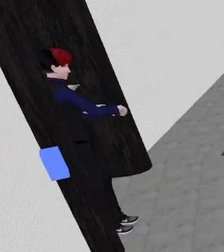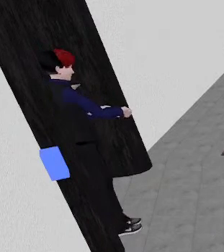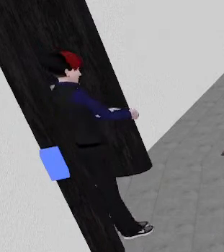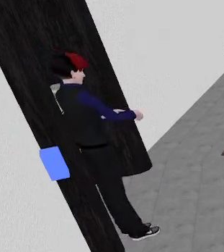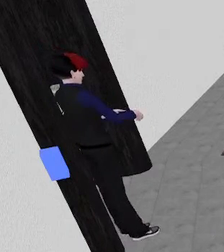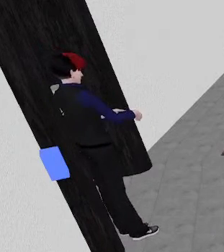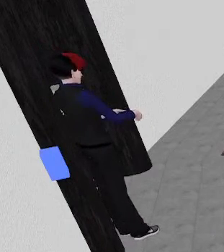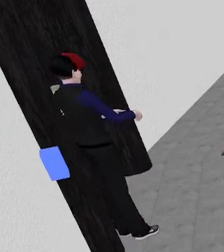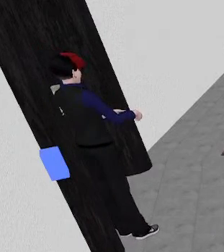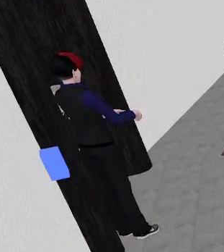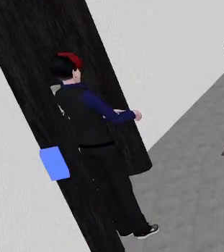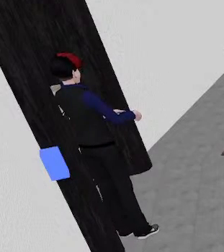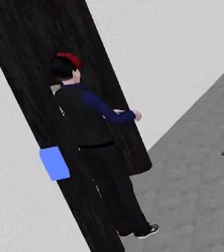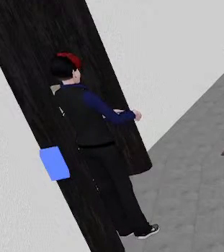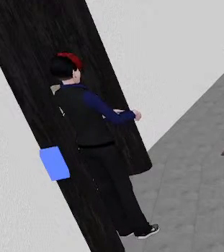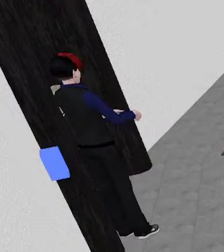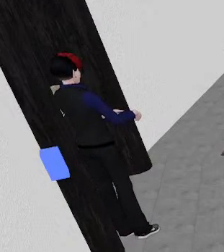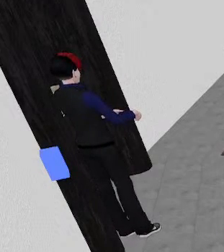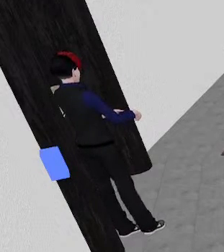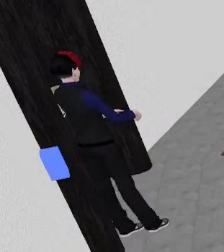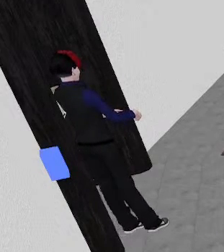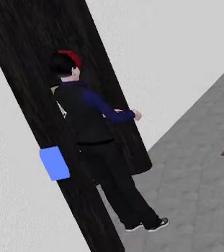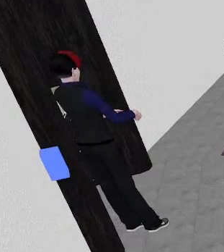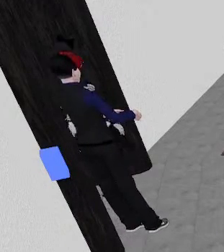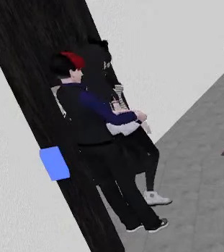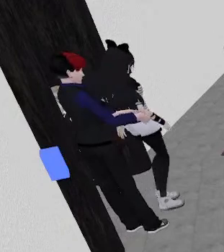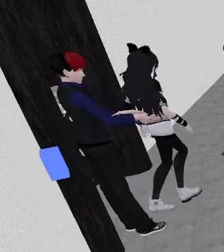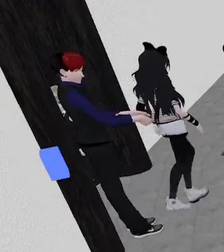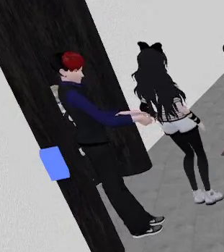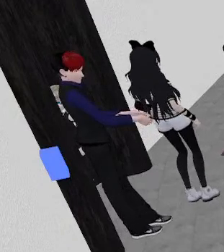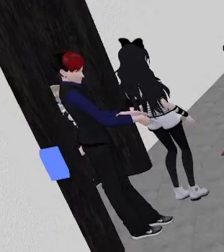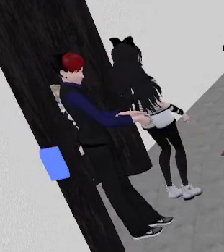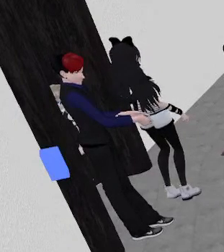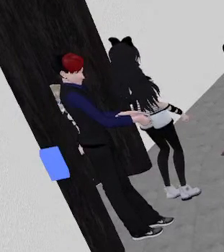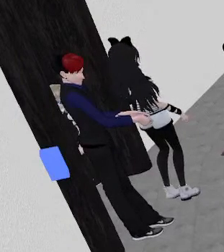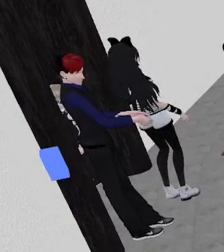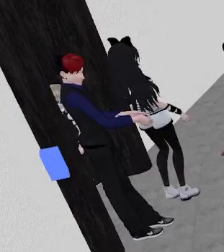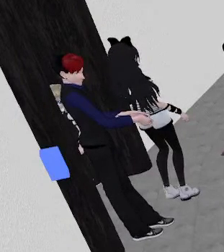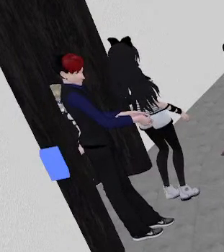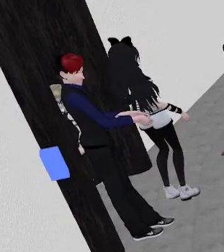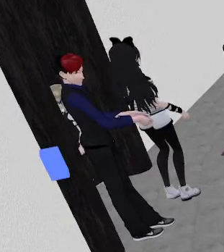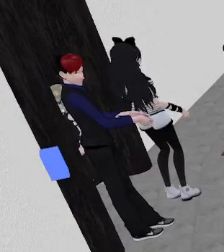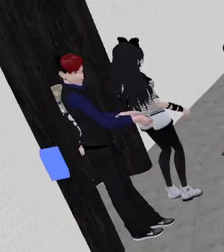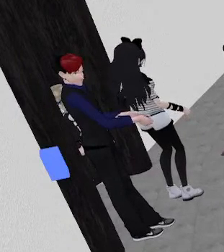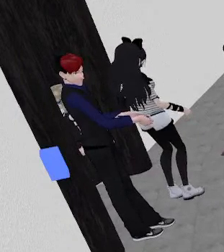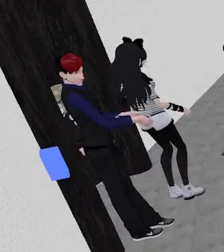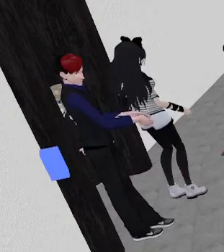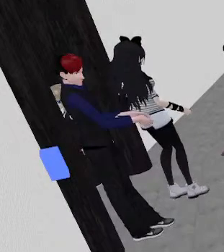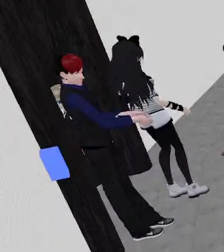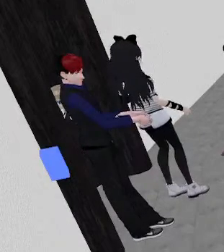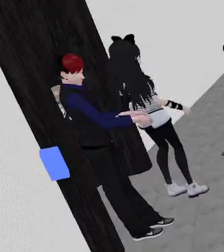entire world is distorting I see. before me. My PC has guess been too still long okay to talk. for this.